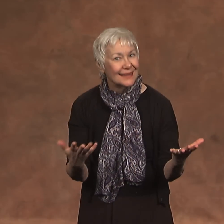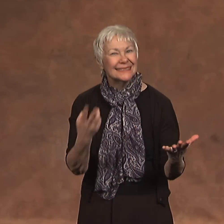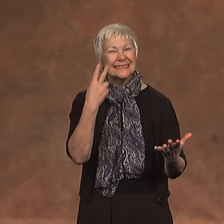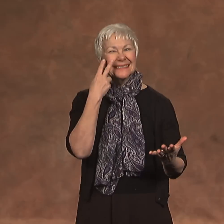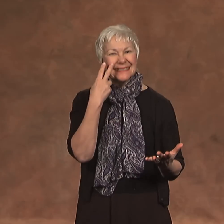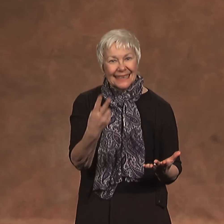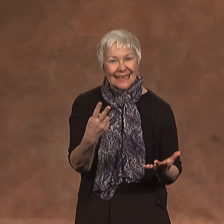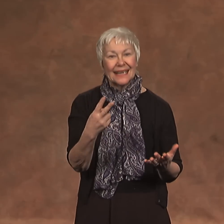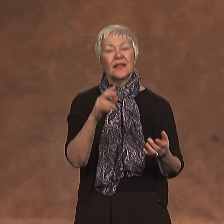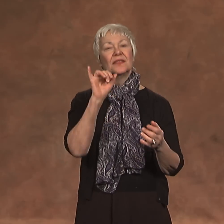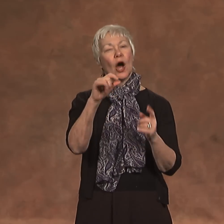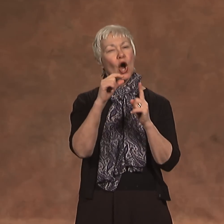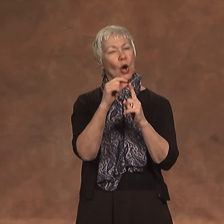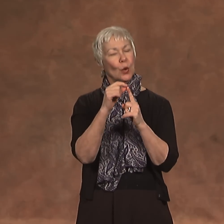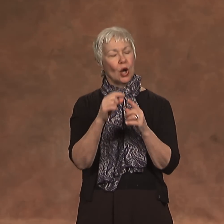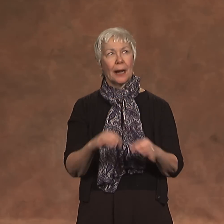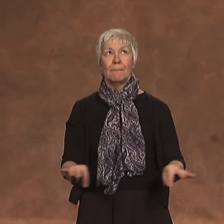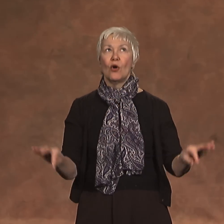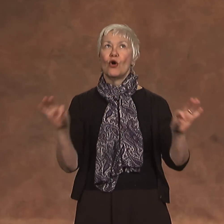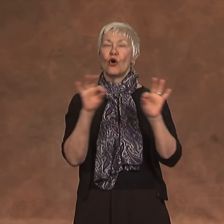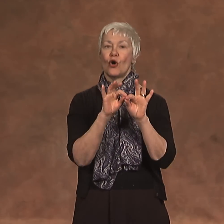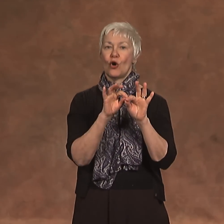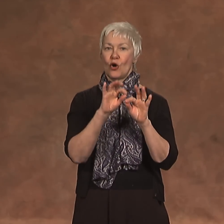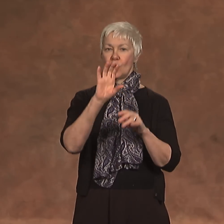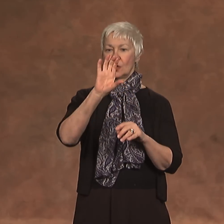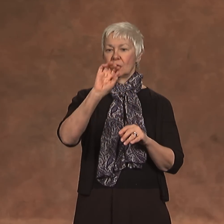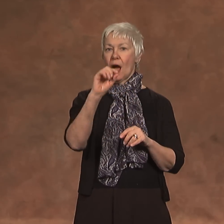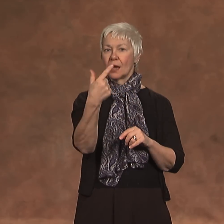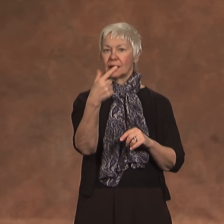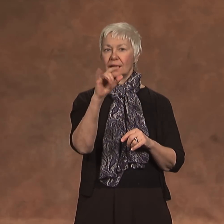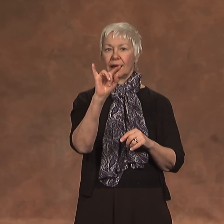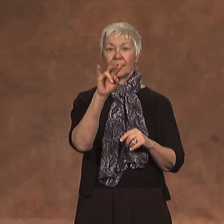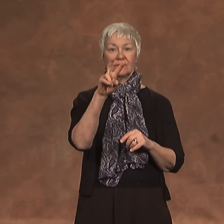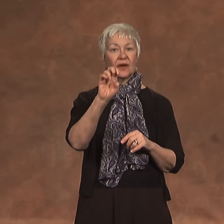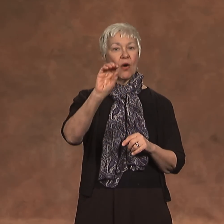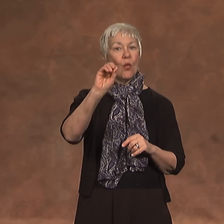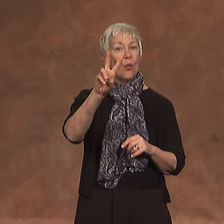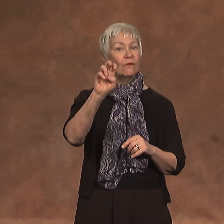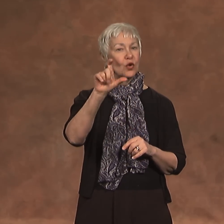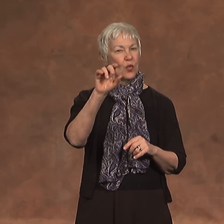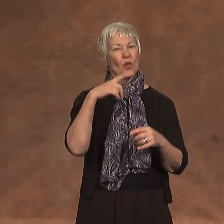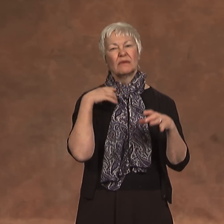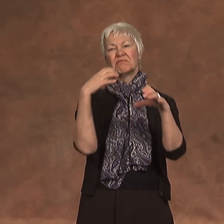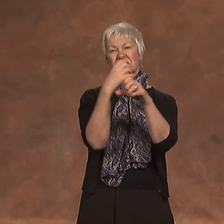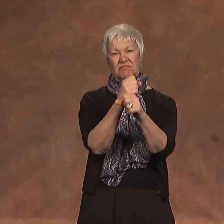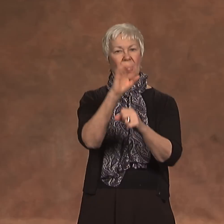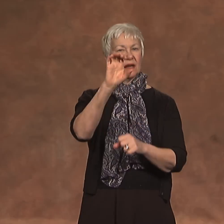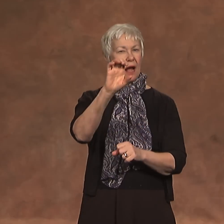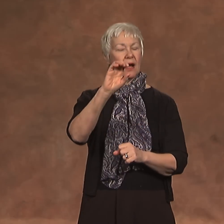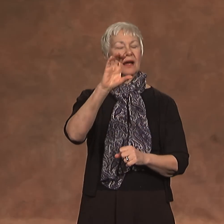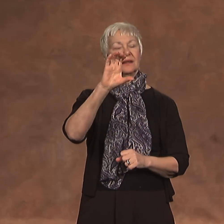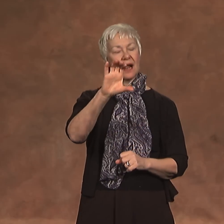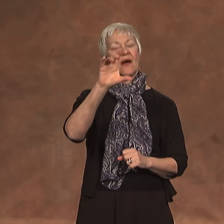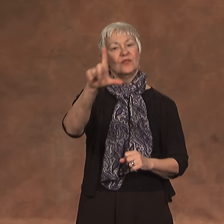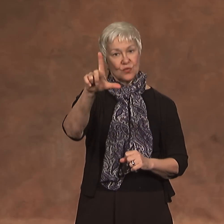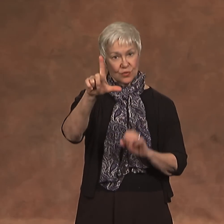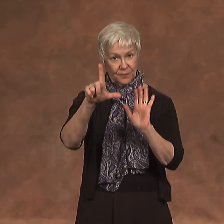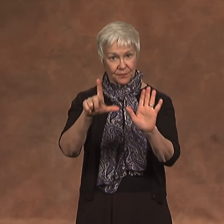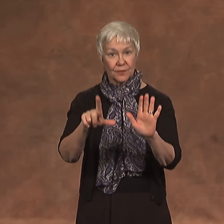So, this word, cognitive overload, is an important word, and it's a perfect way to explain what happens with split